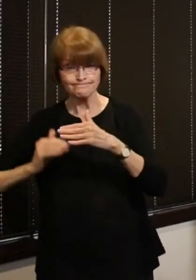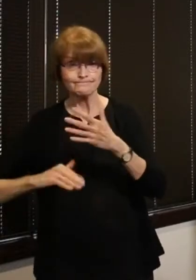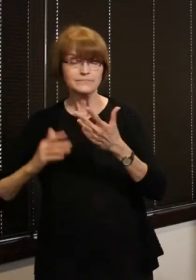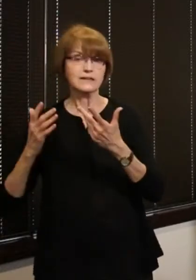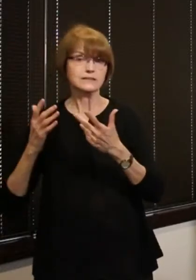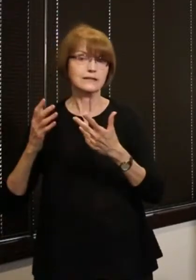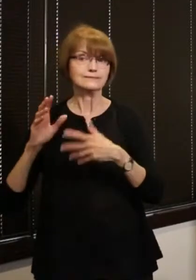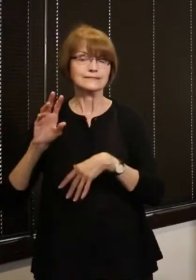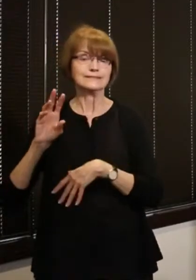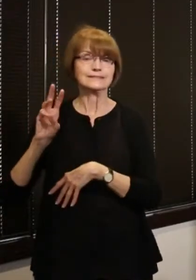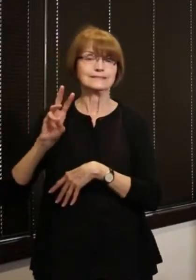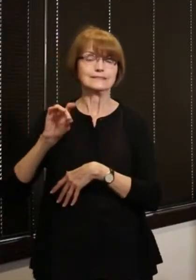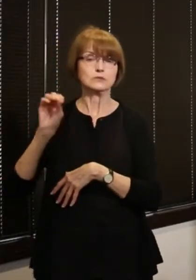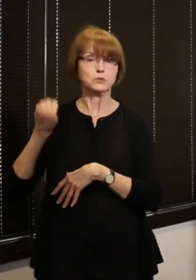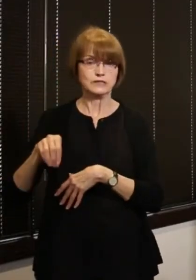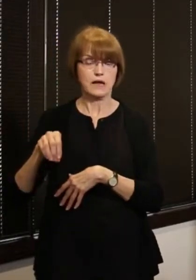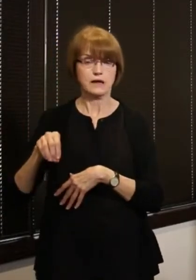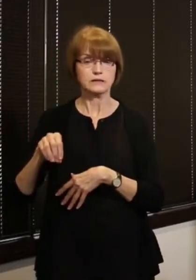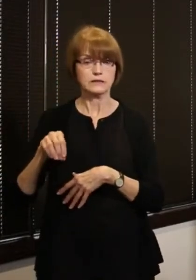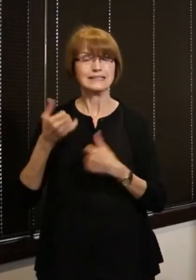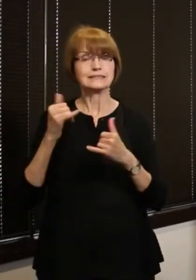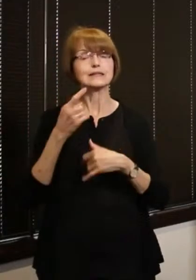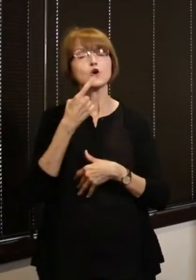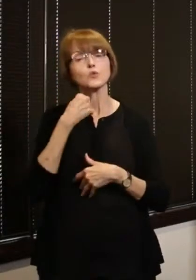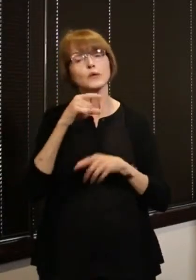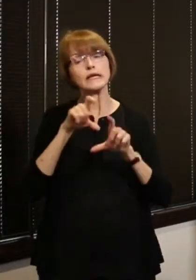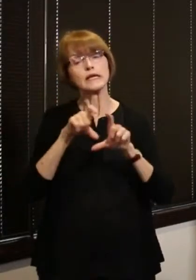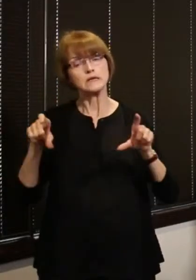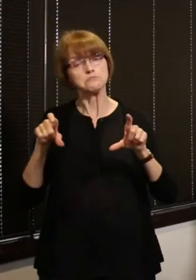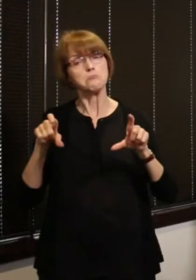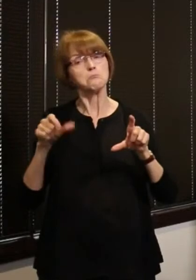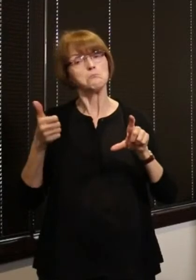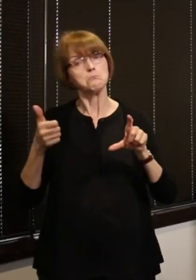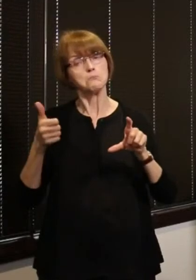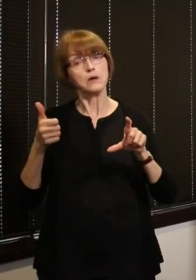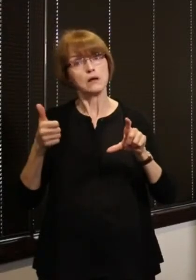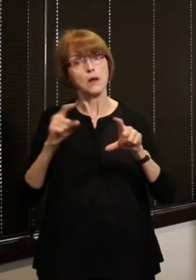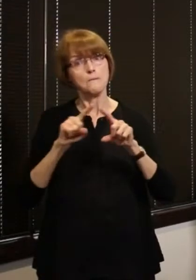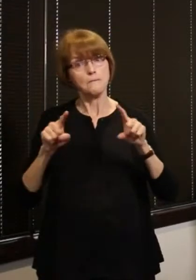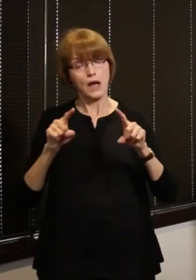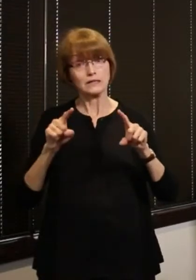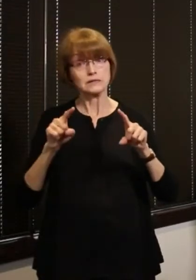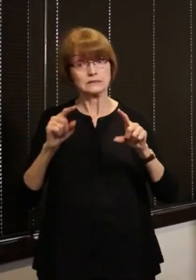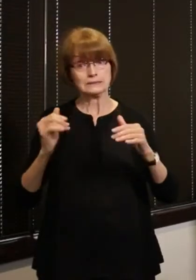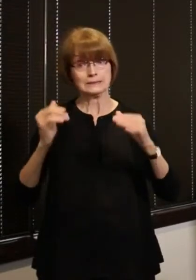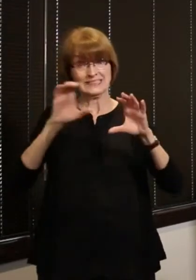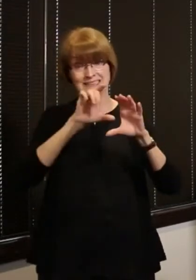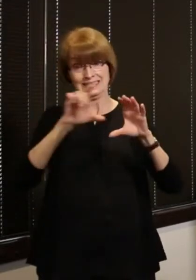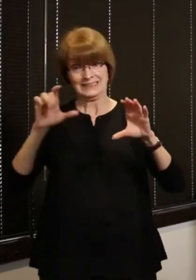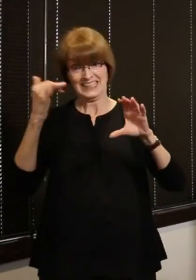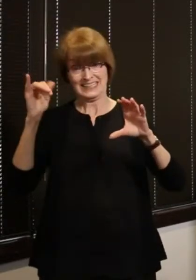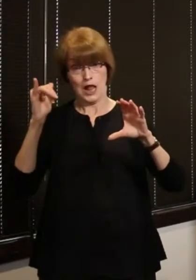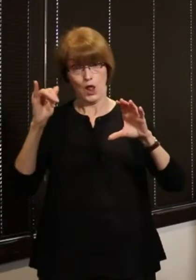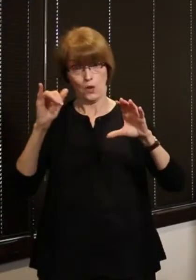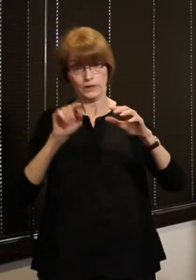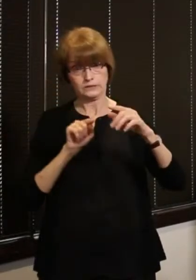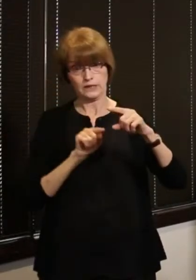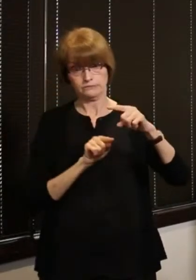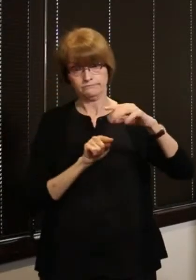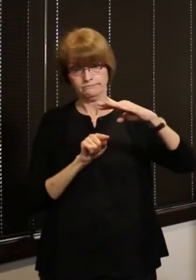we're continuing to get close to the yellow area. And we'd like to see that continue to either plateau or come down.